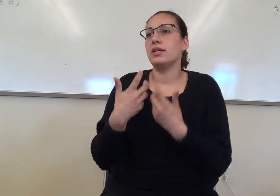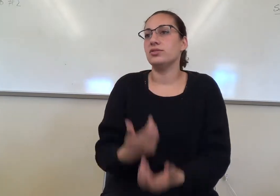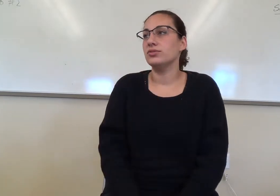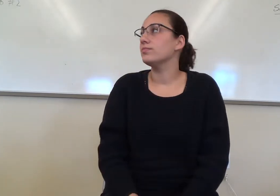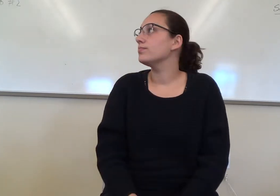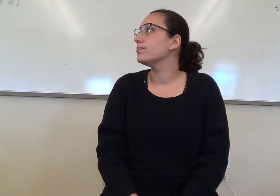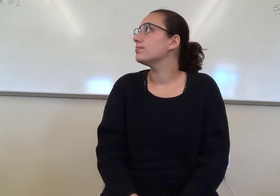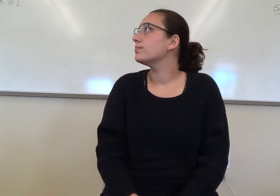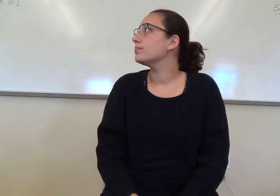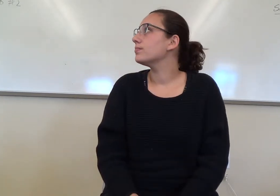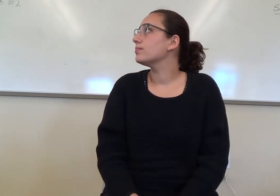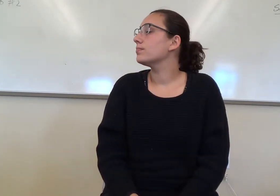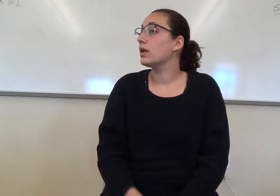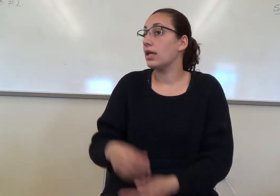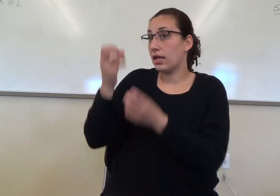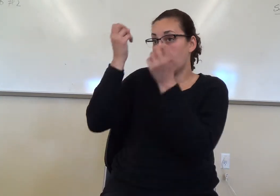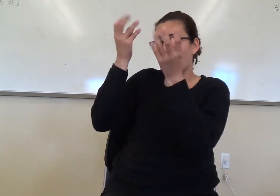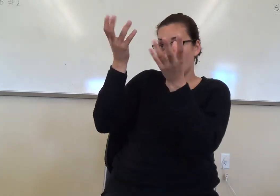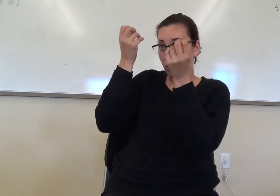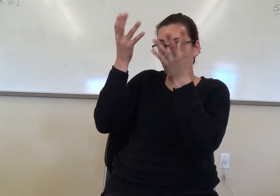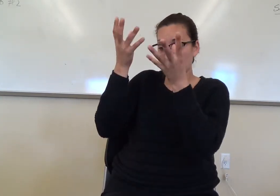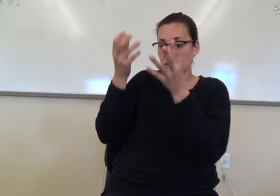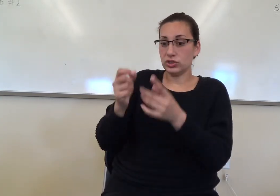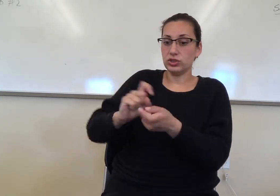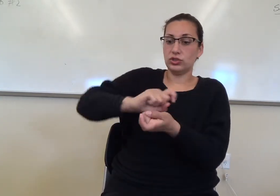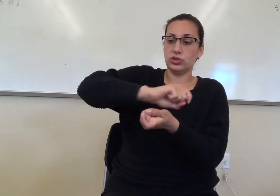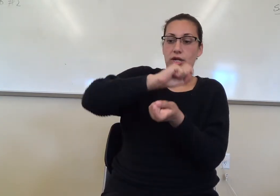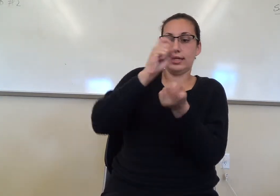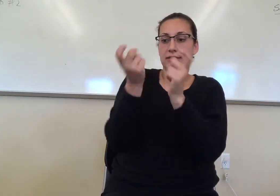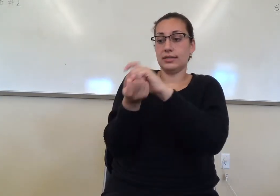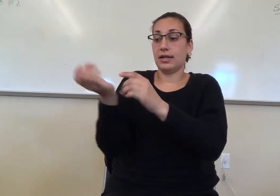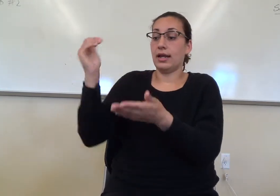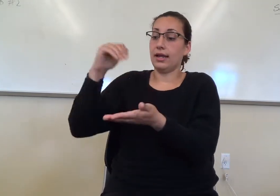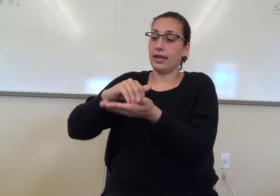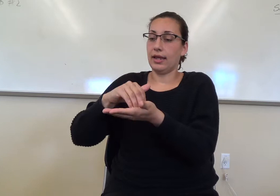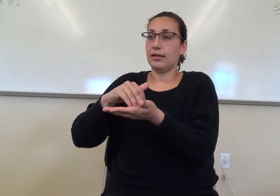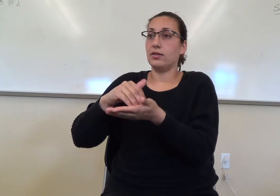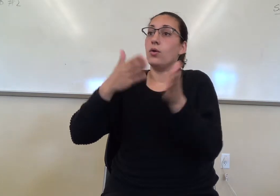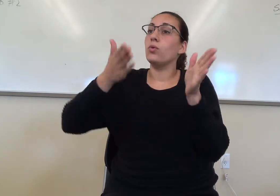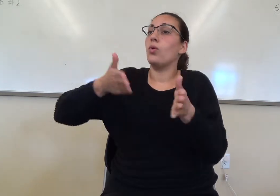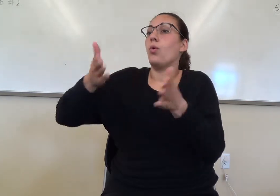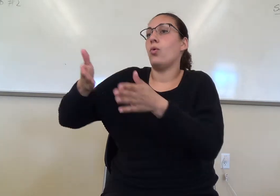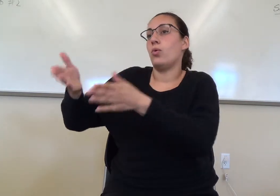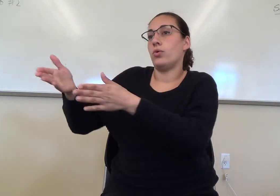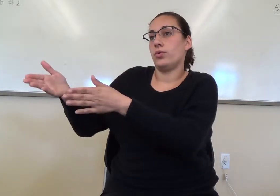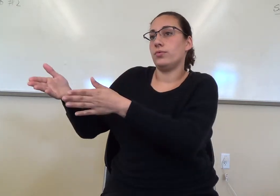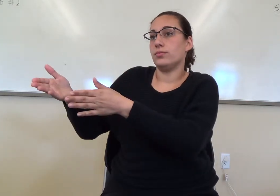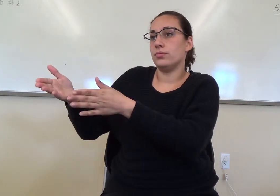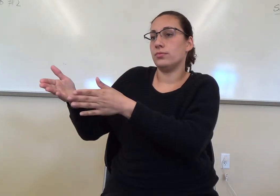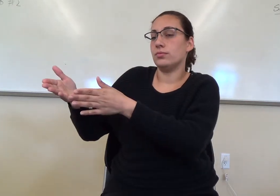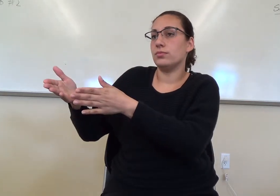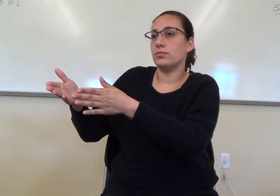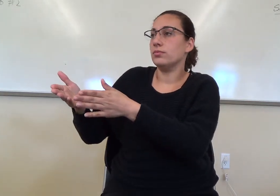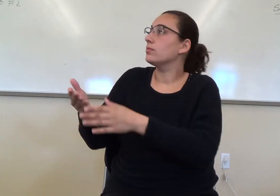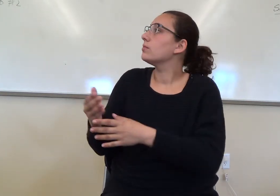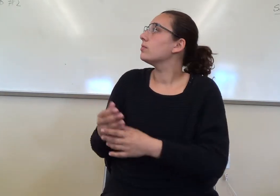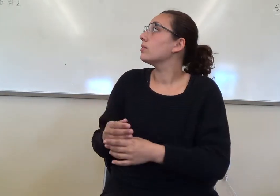Reordering information into larger patterns or pieces. Okay, yeah. Again, the rest of it is, this is